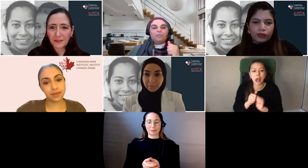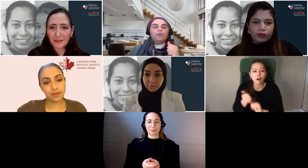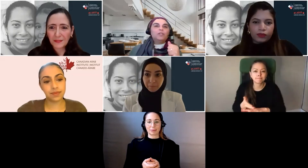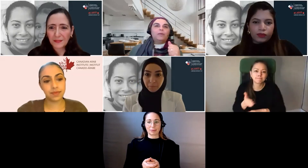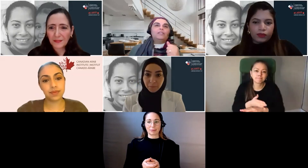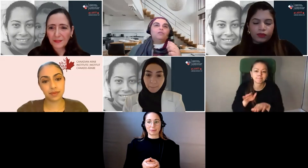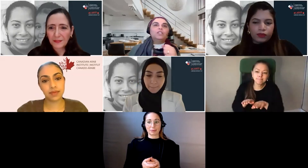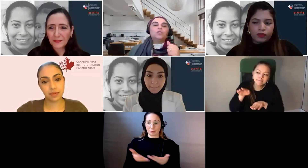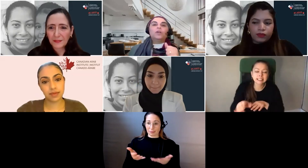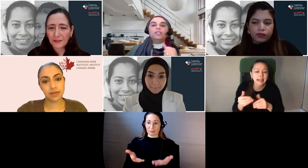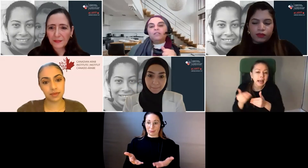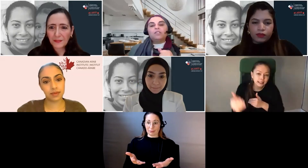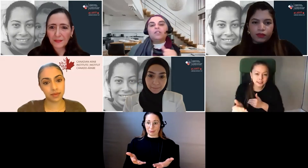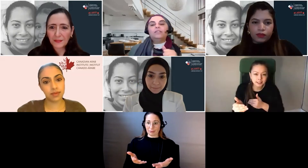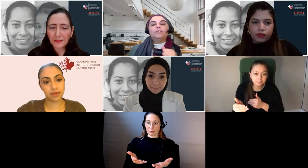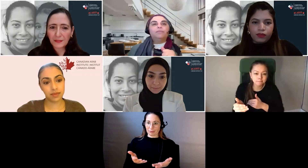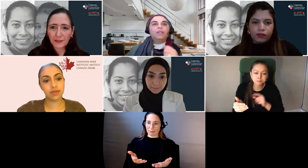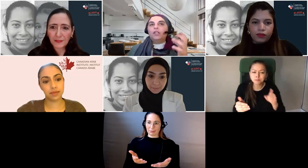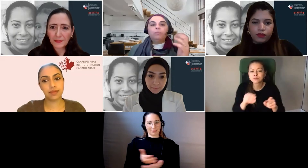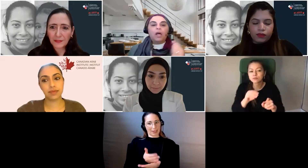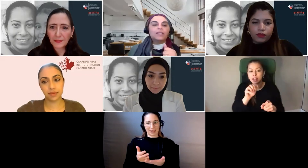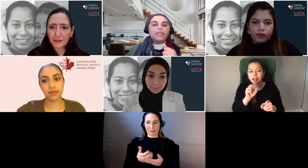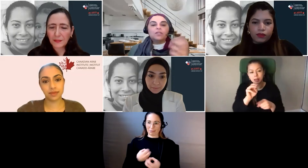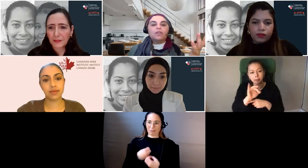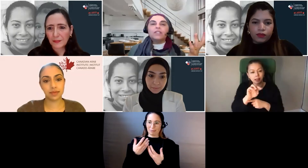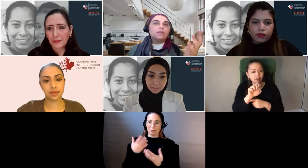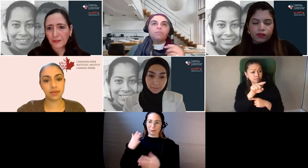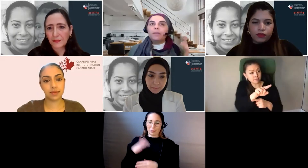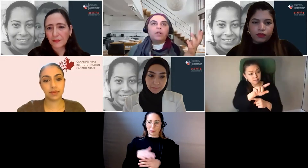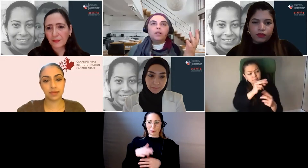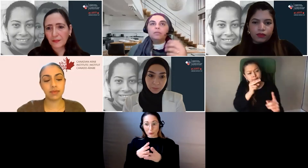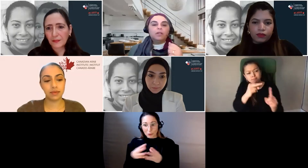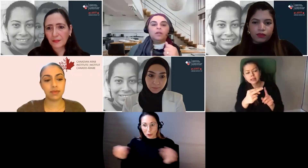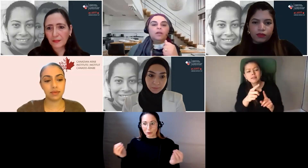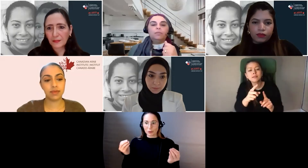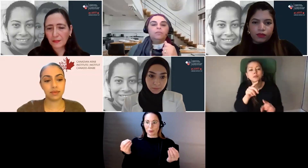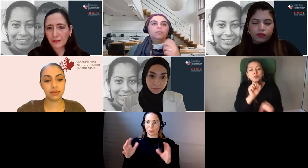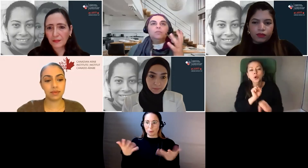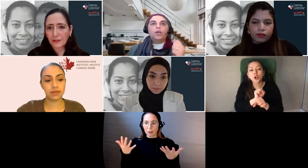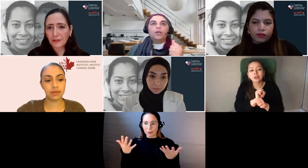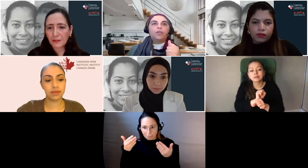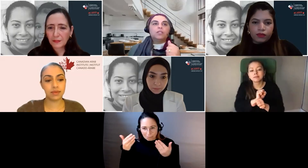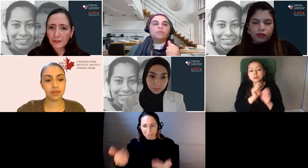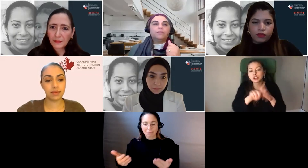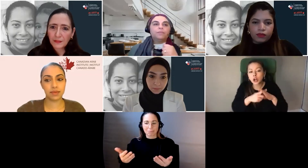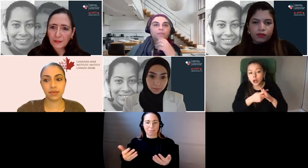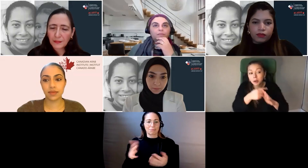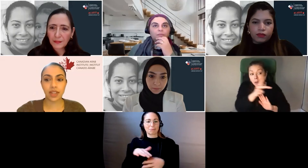Jasmine, from your perspective, where does the work need to start? Policies, service, people, what are your